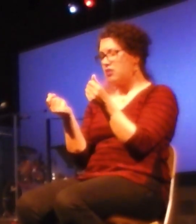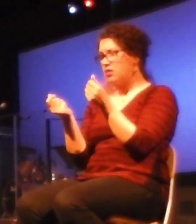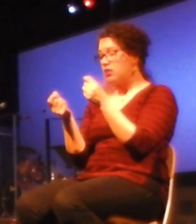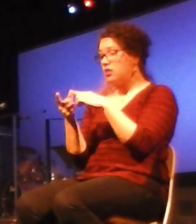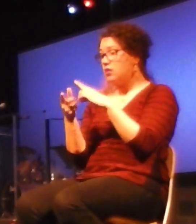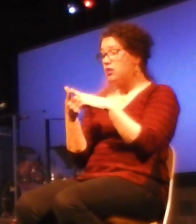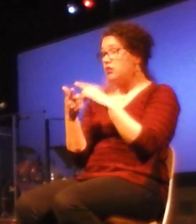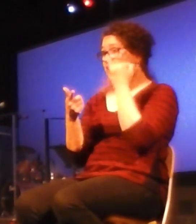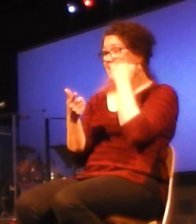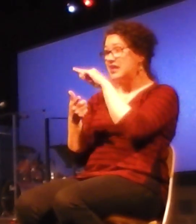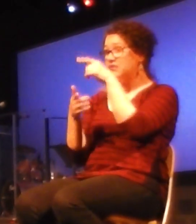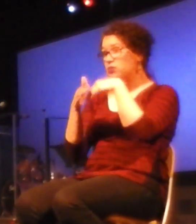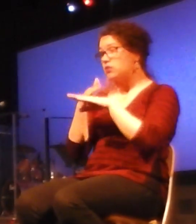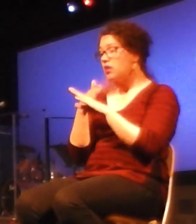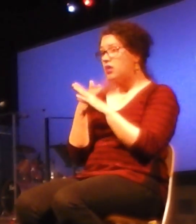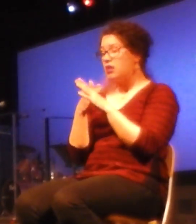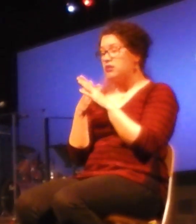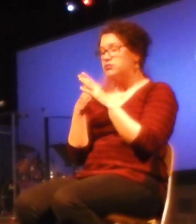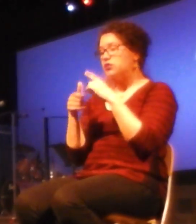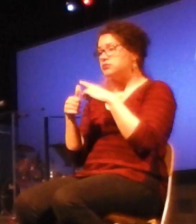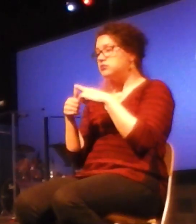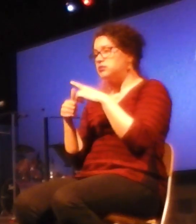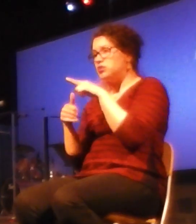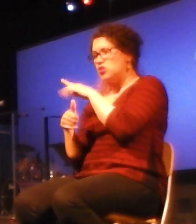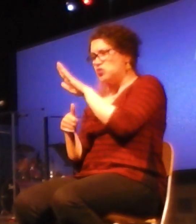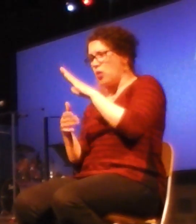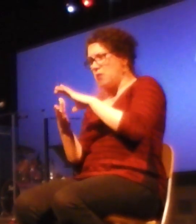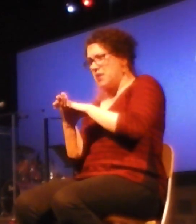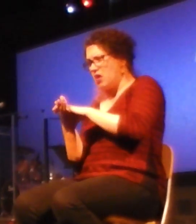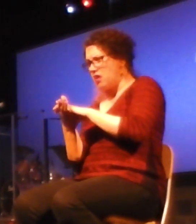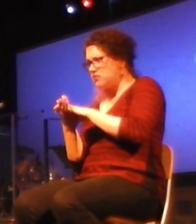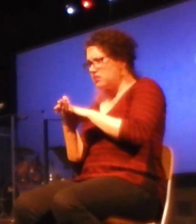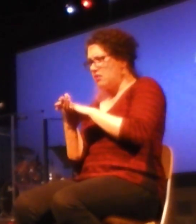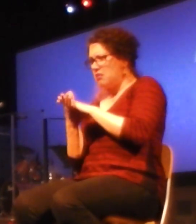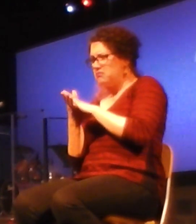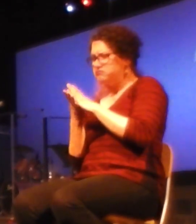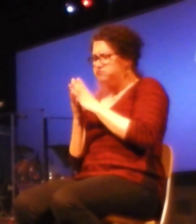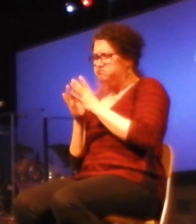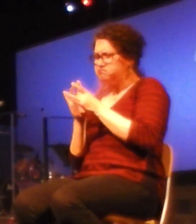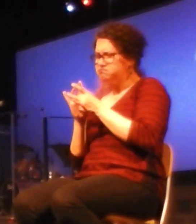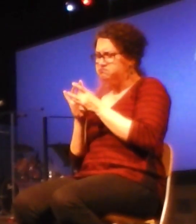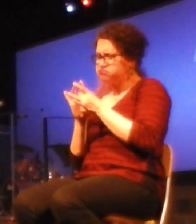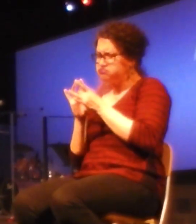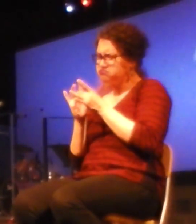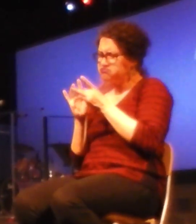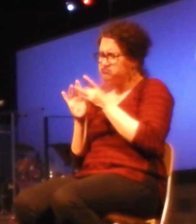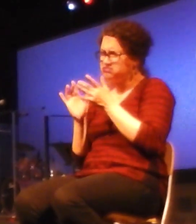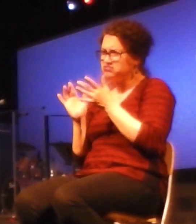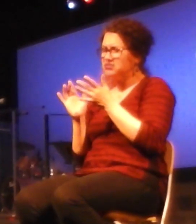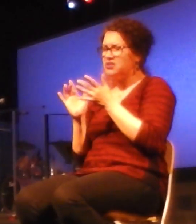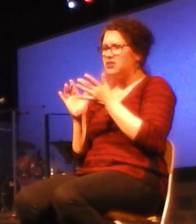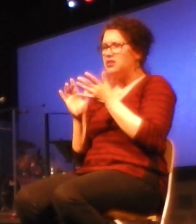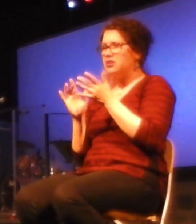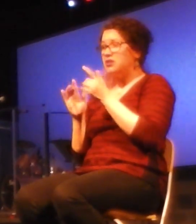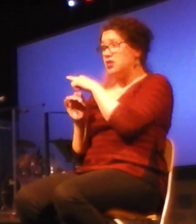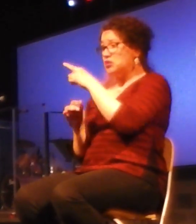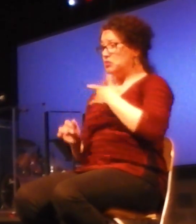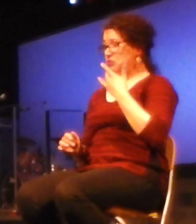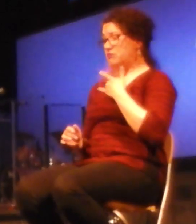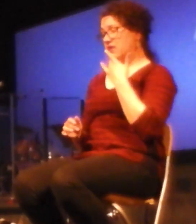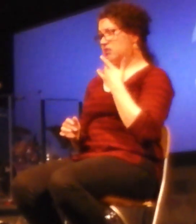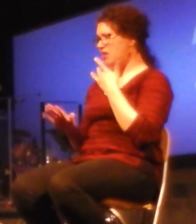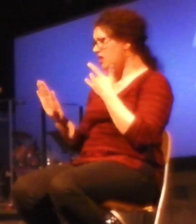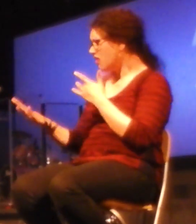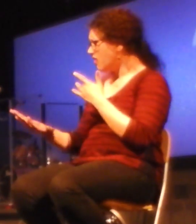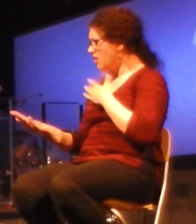and the brokenness of your marriage feels so strong, will you let the feeling that you cannot overcome this and